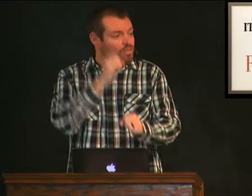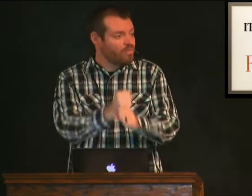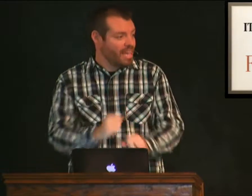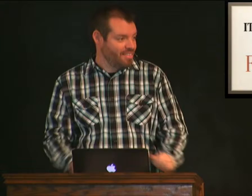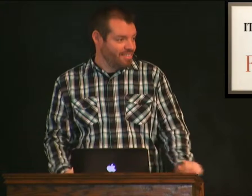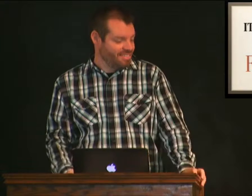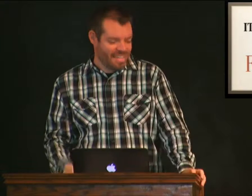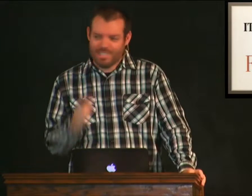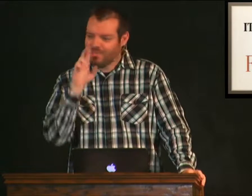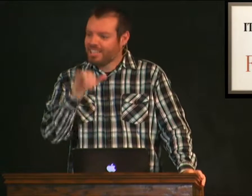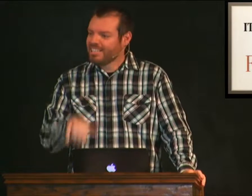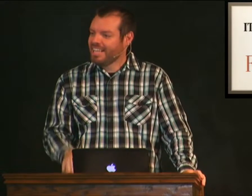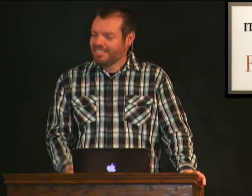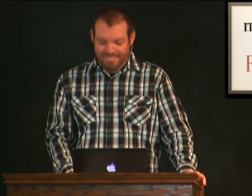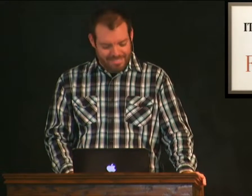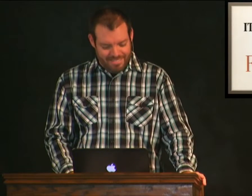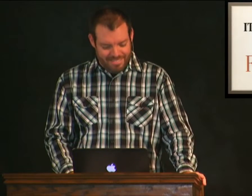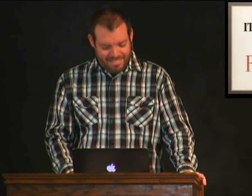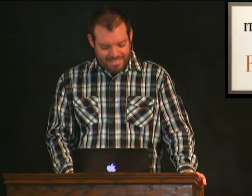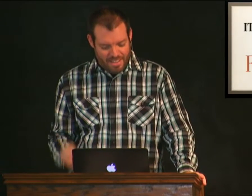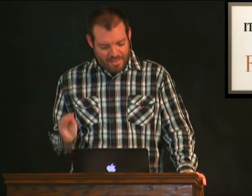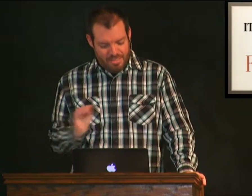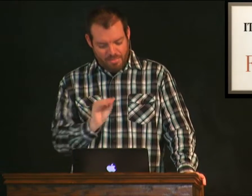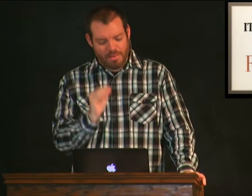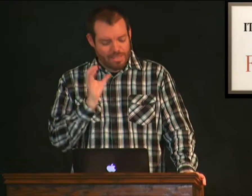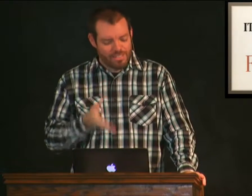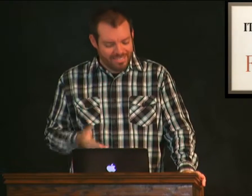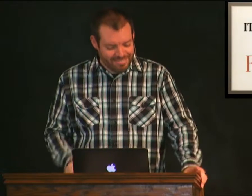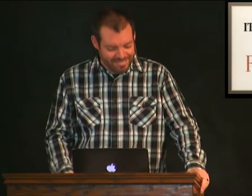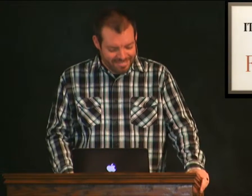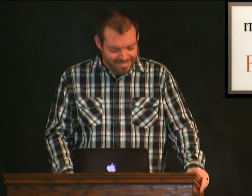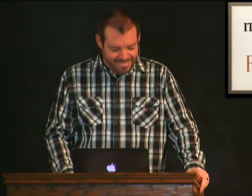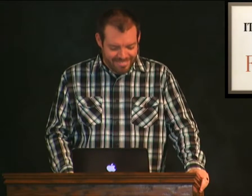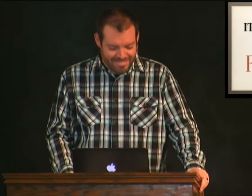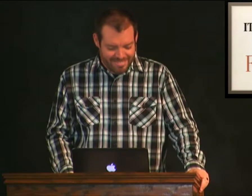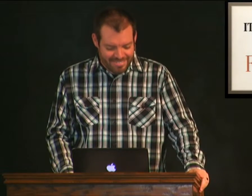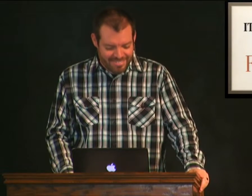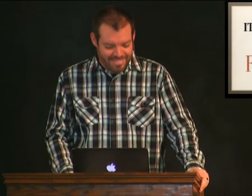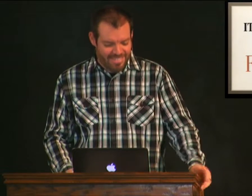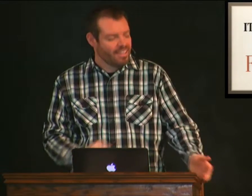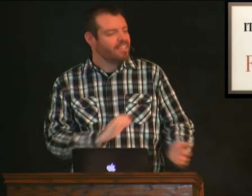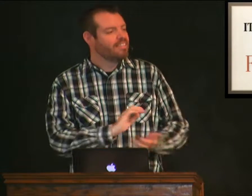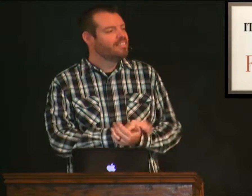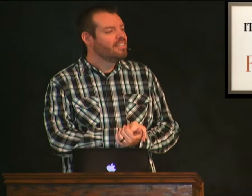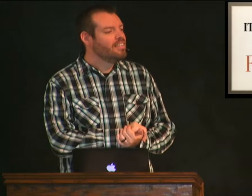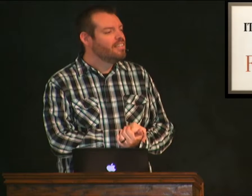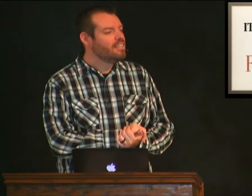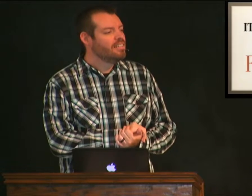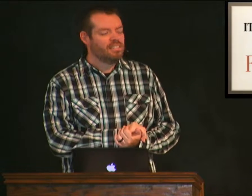It gives you faith. I just realized that. I forgot to put my pictures in.